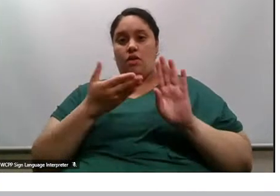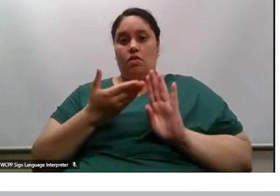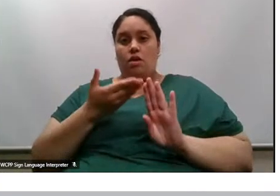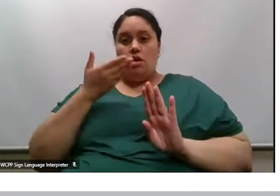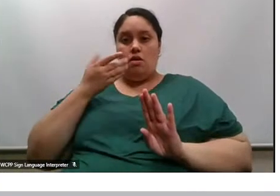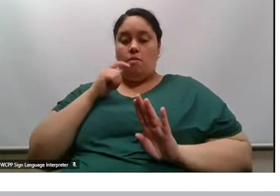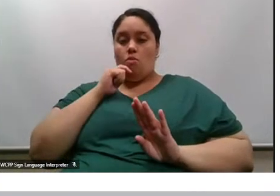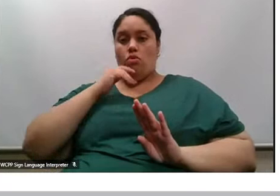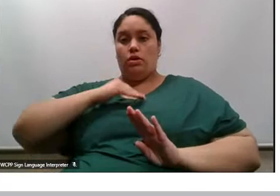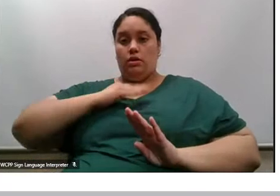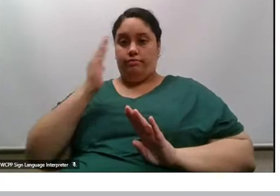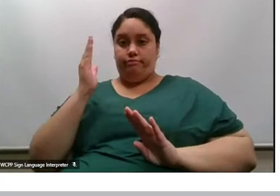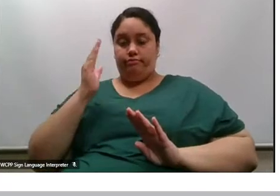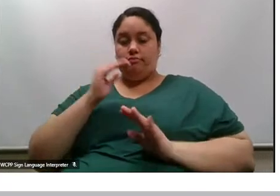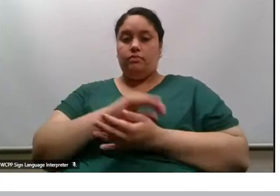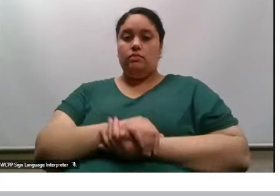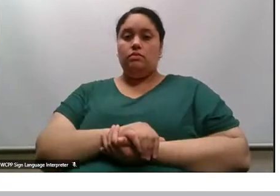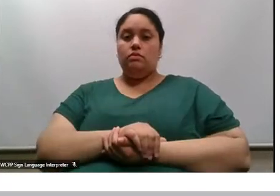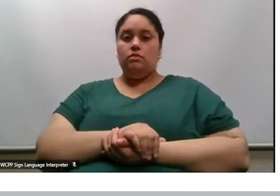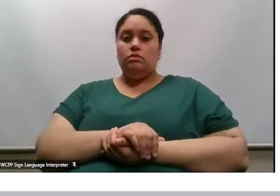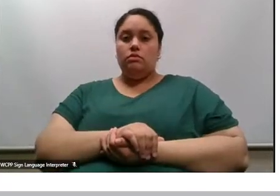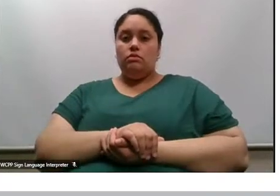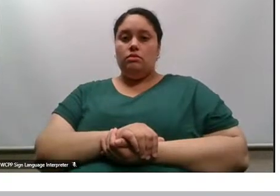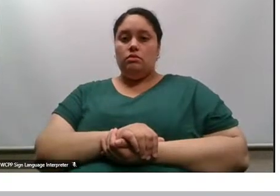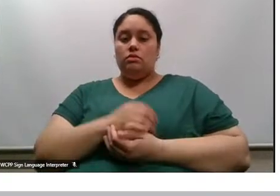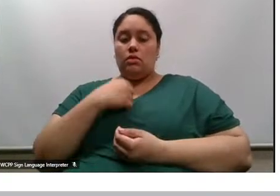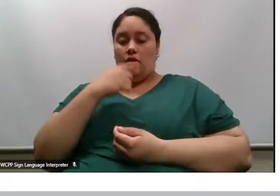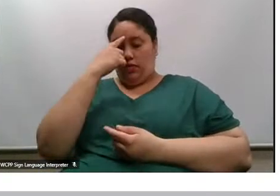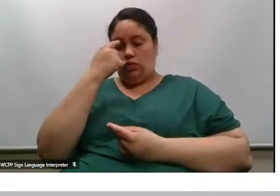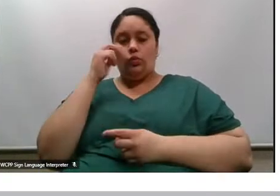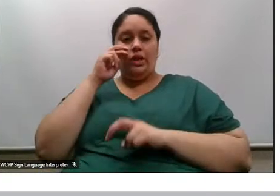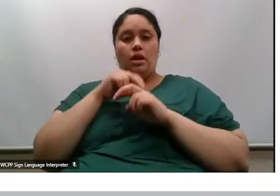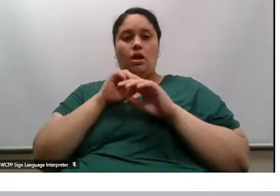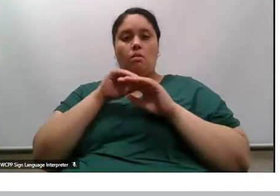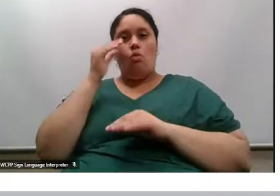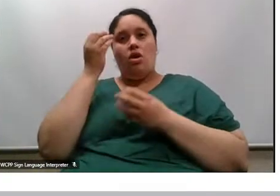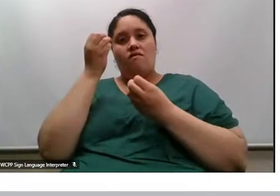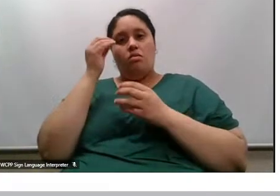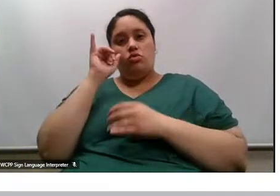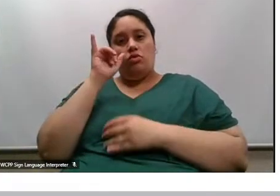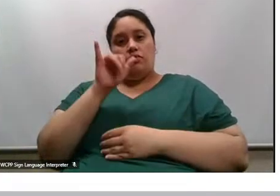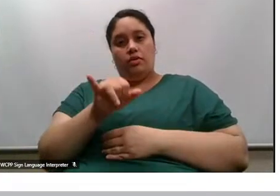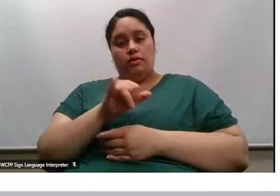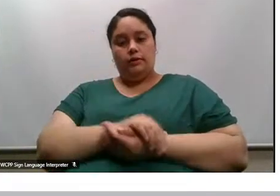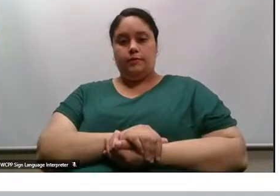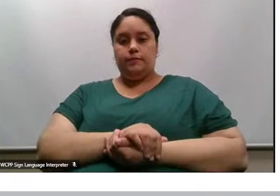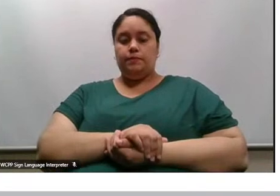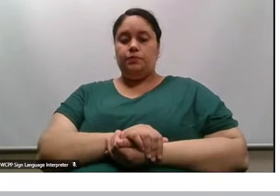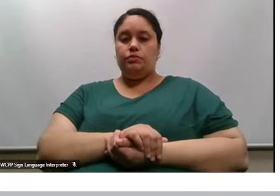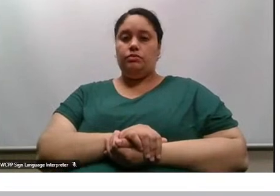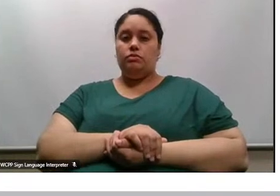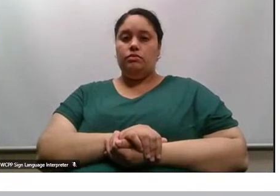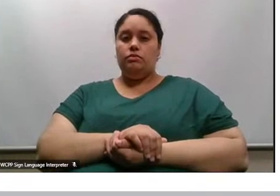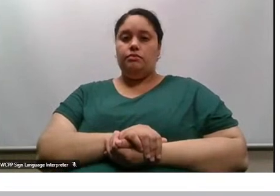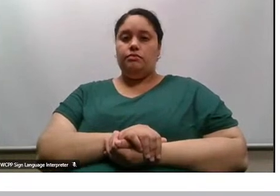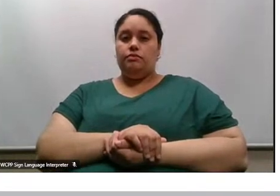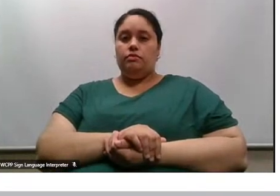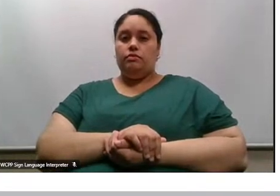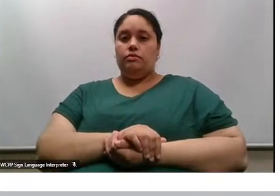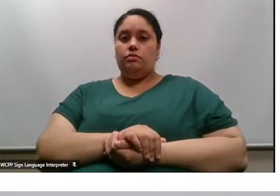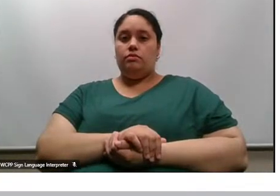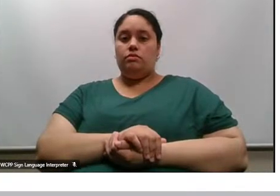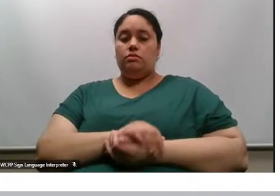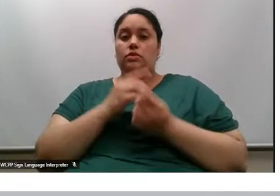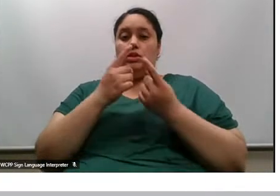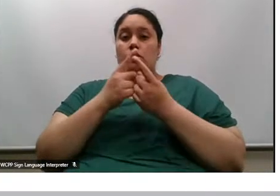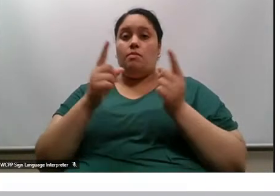of the meeting struck me, and I think we would need some more information on it. The department indicated that it